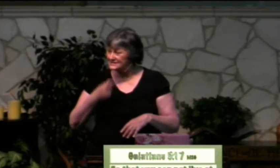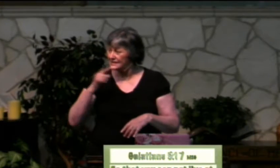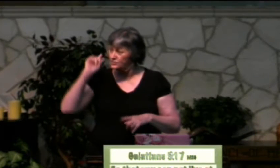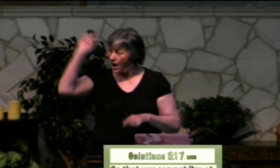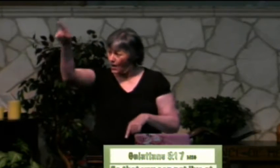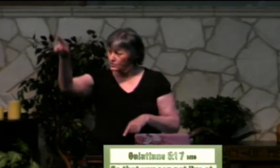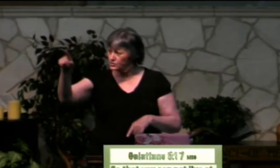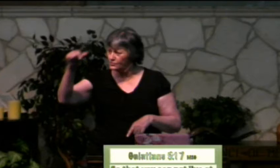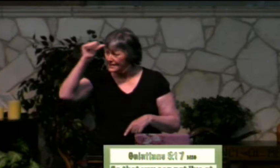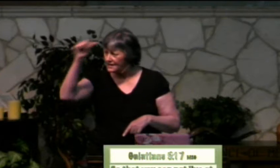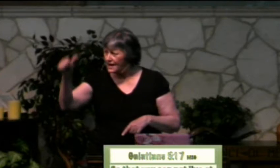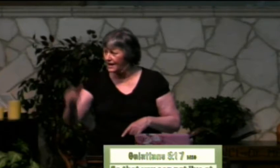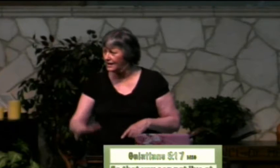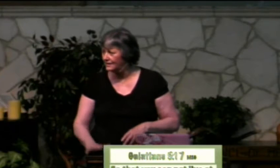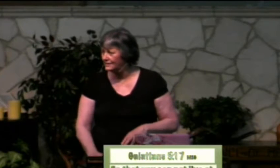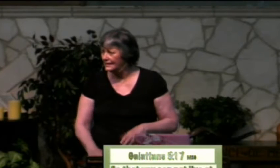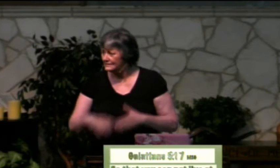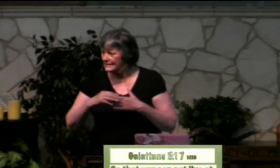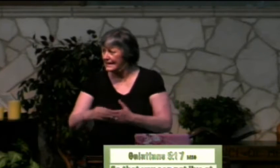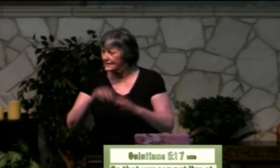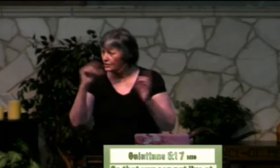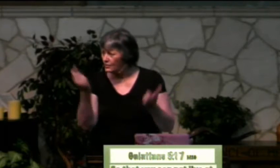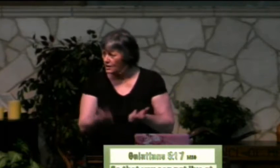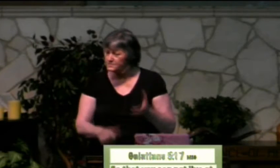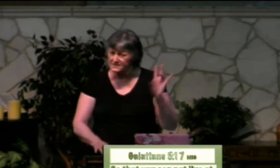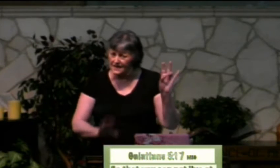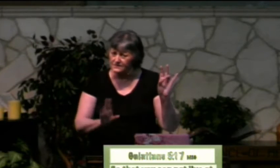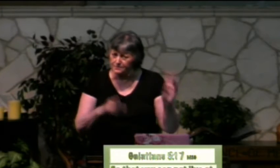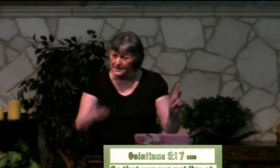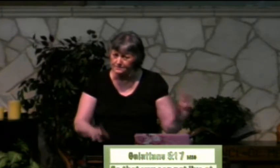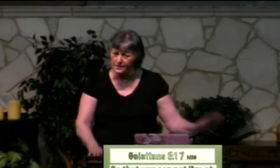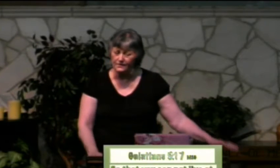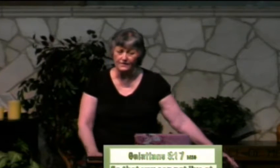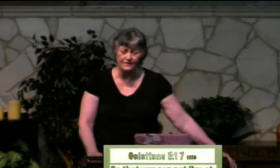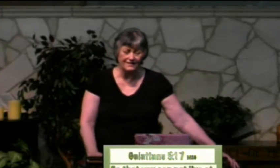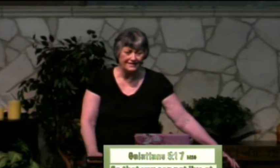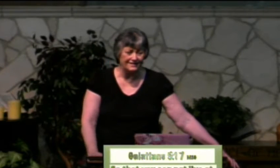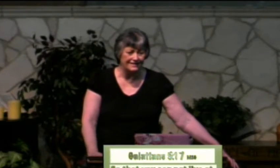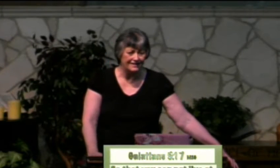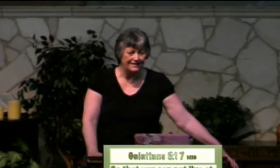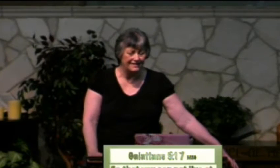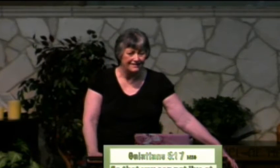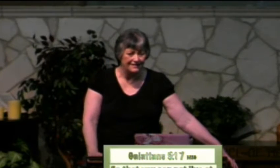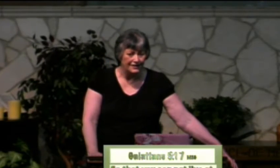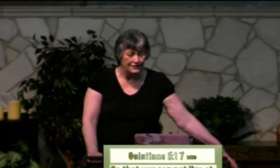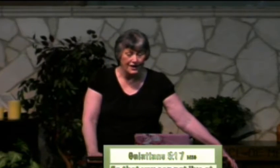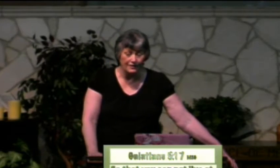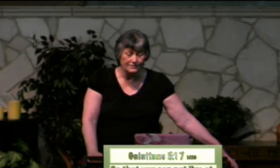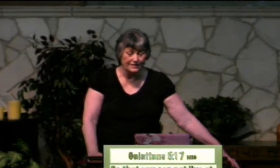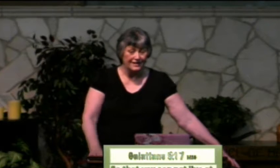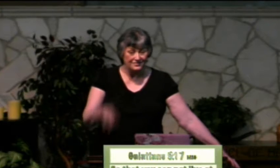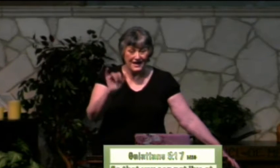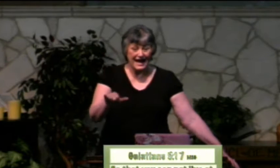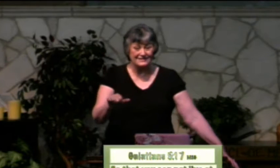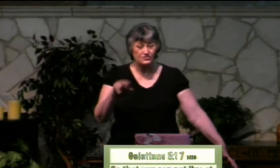go to India. Lead a group, 7 people. You know, that